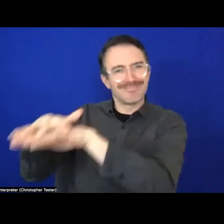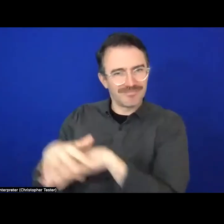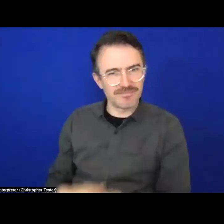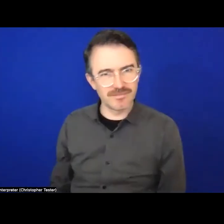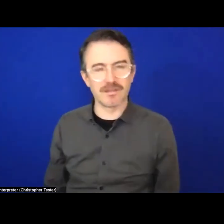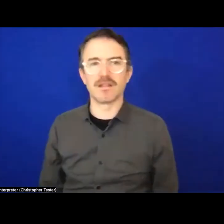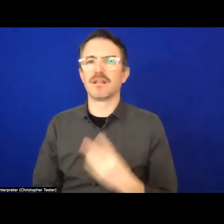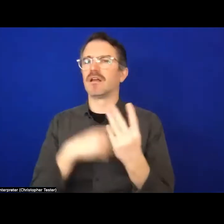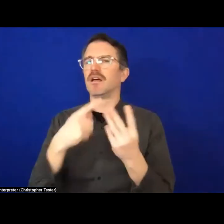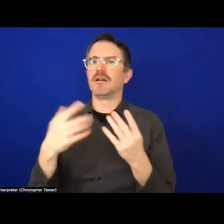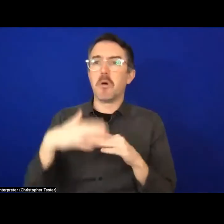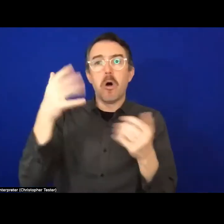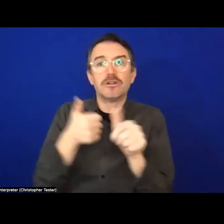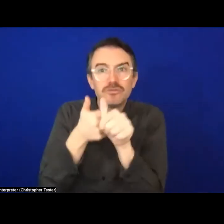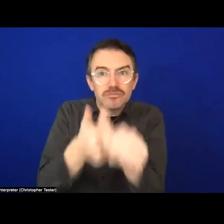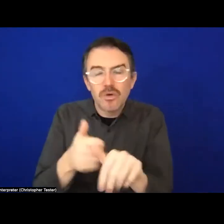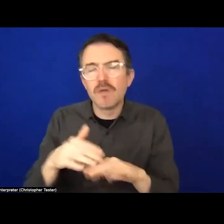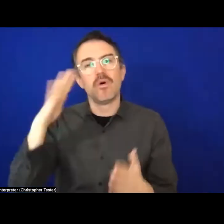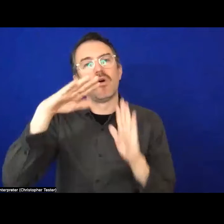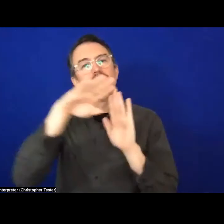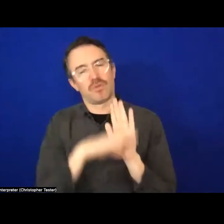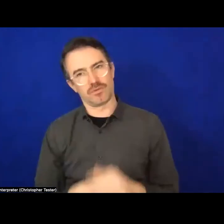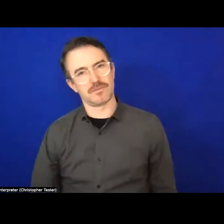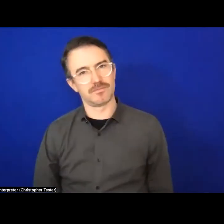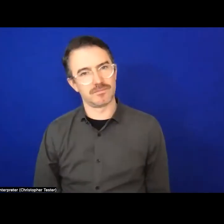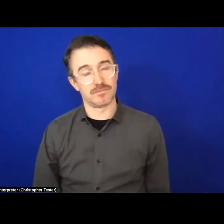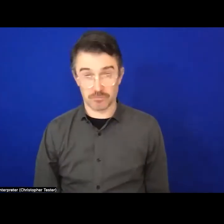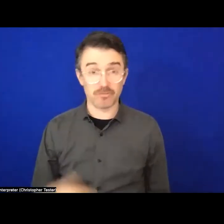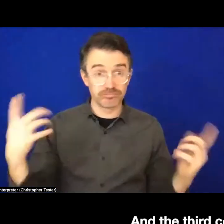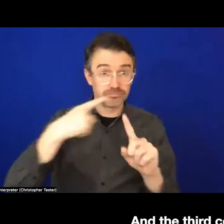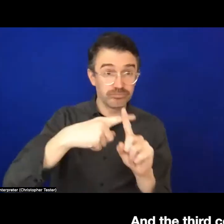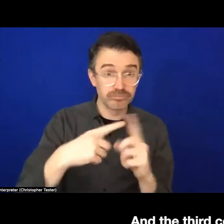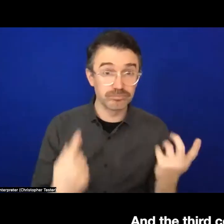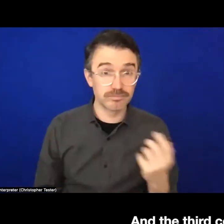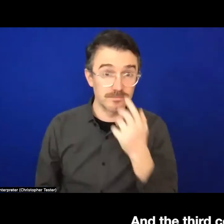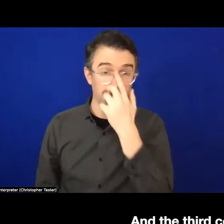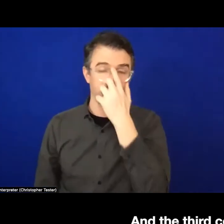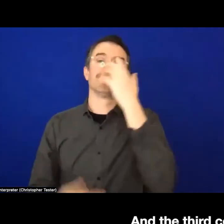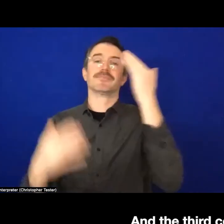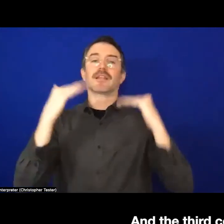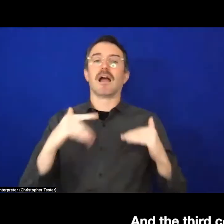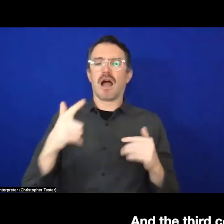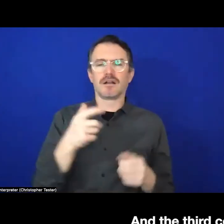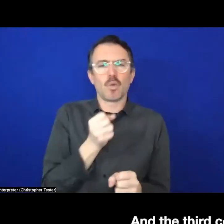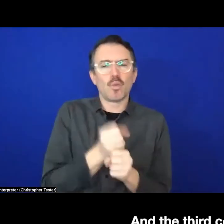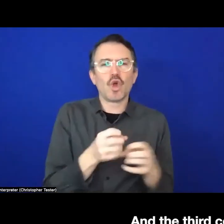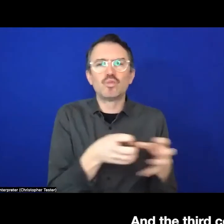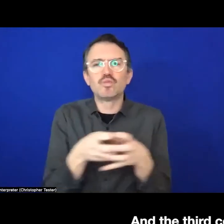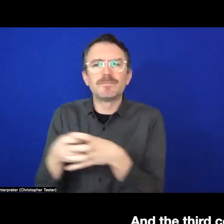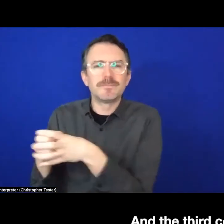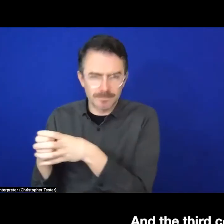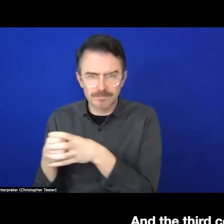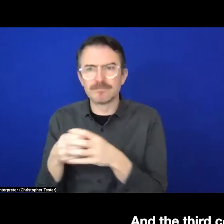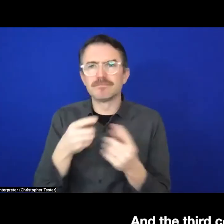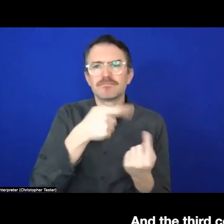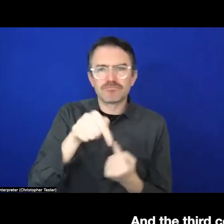promotion of human rights for persons with psychosocial disability in Indonesia. And the third commitment we also